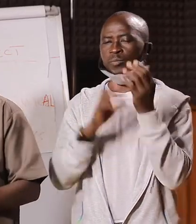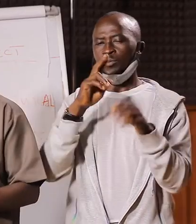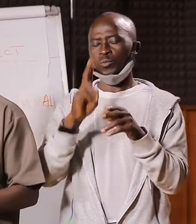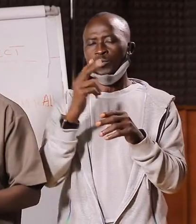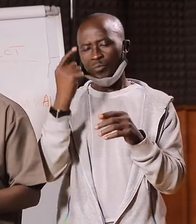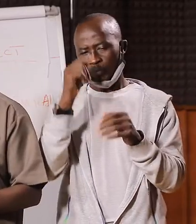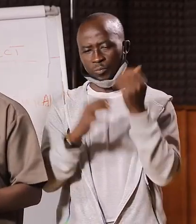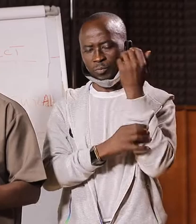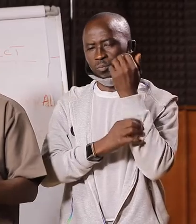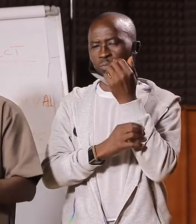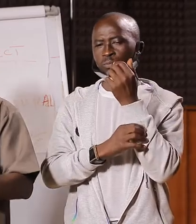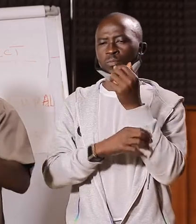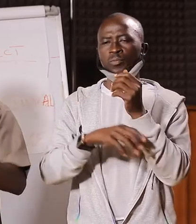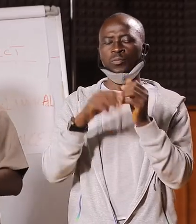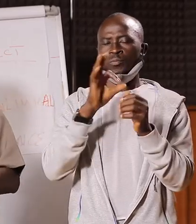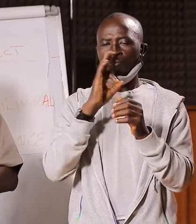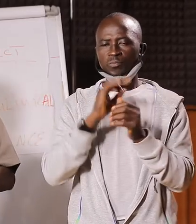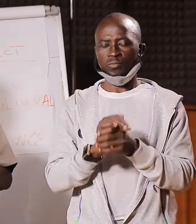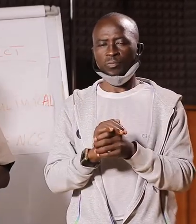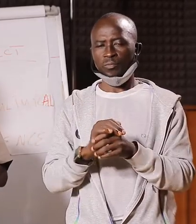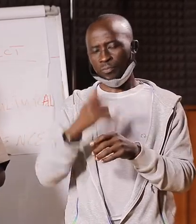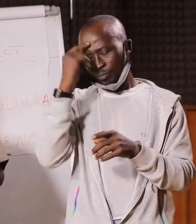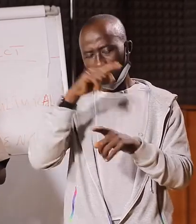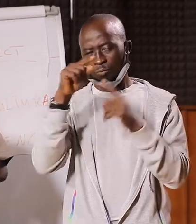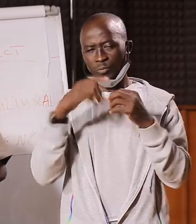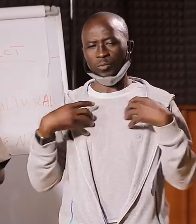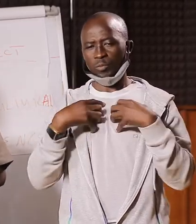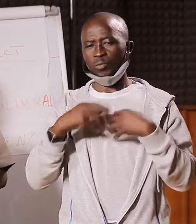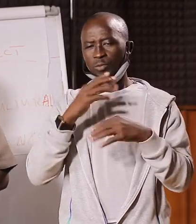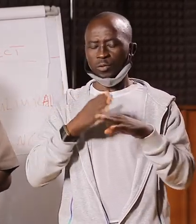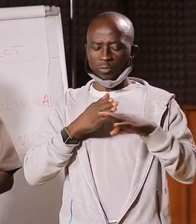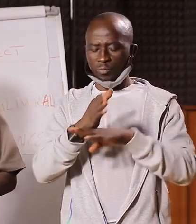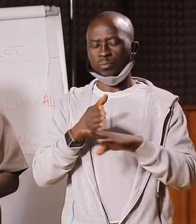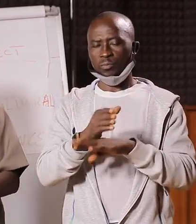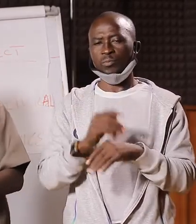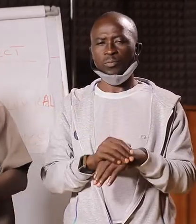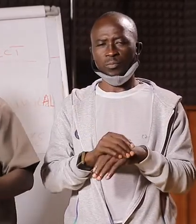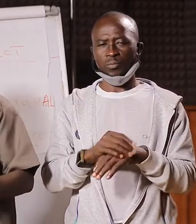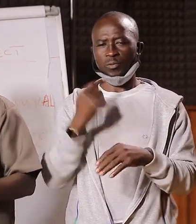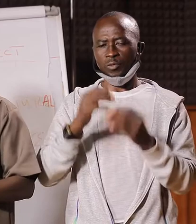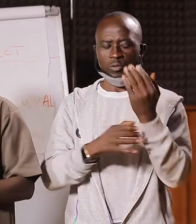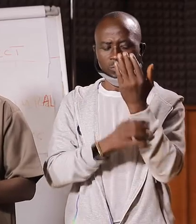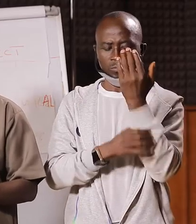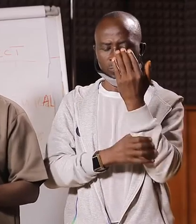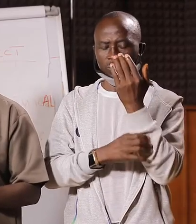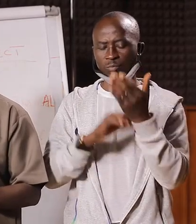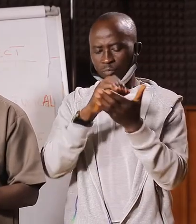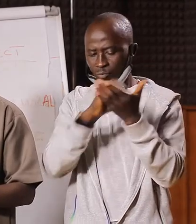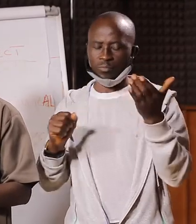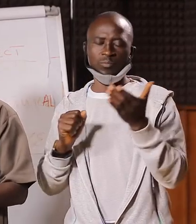meal, because when animals are slaughtered, the bones are extracted,